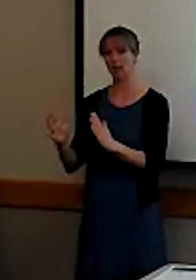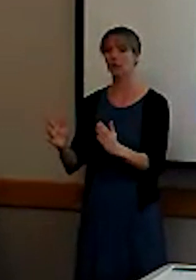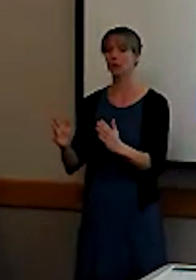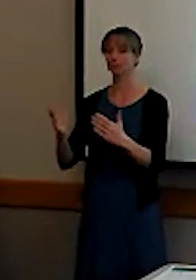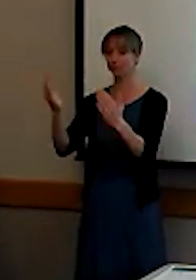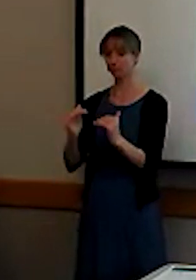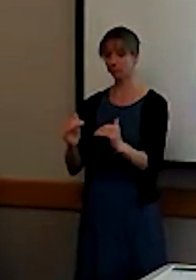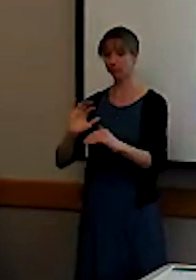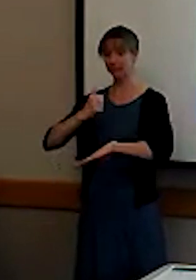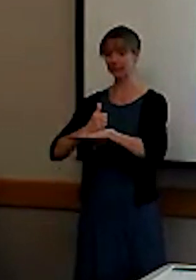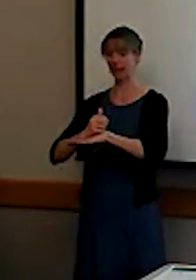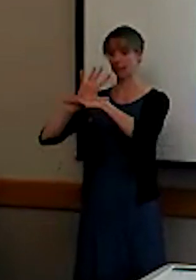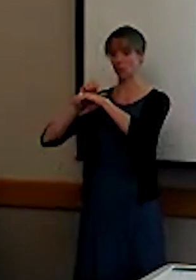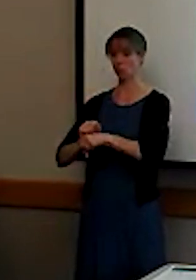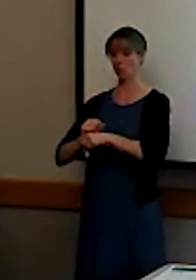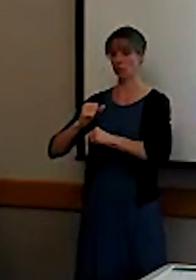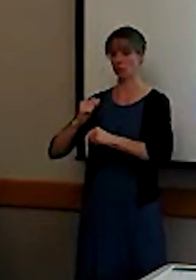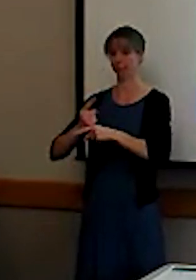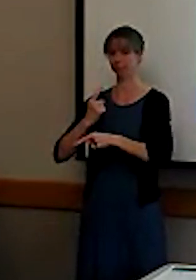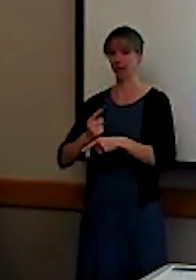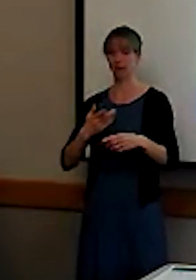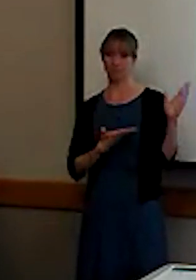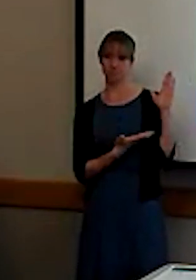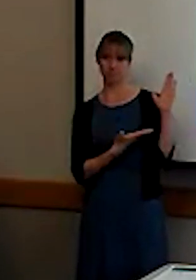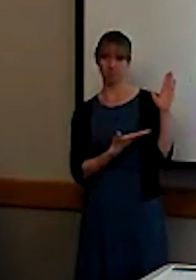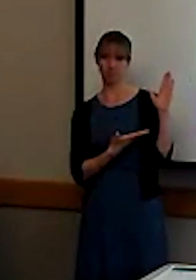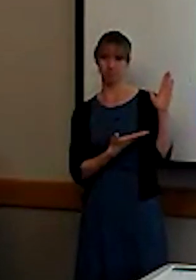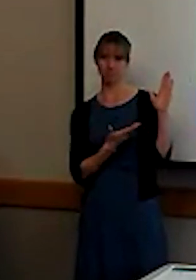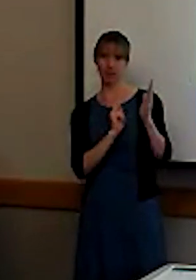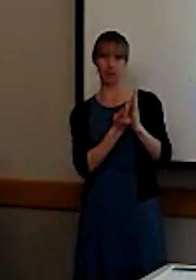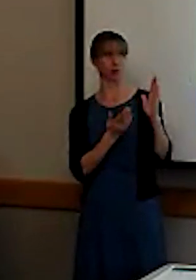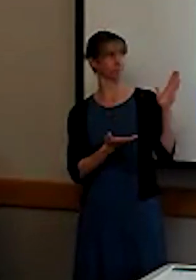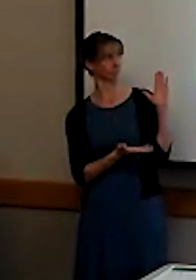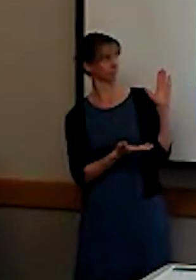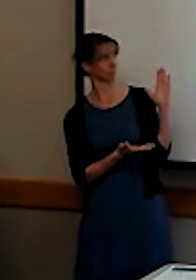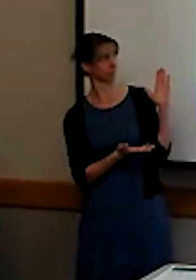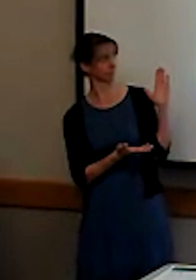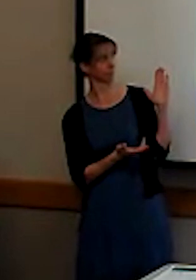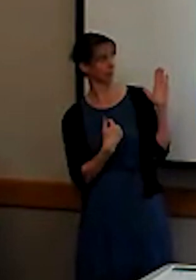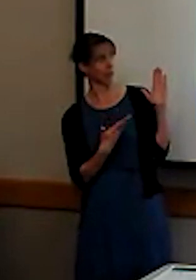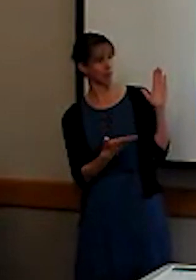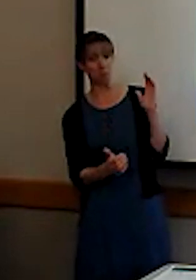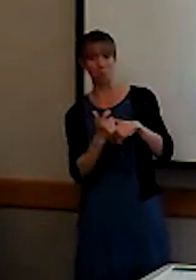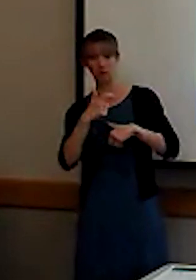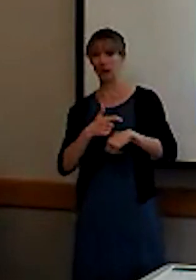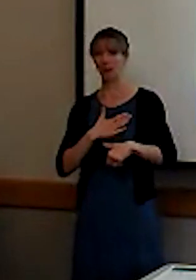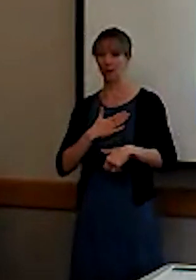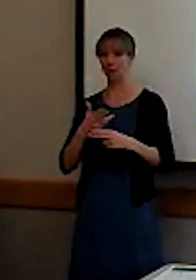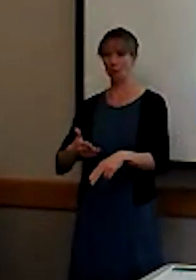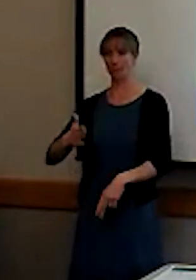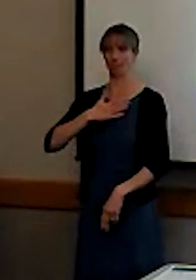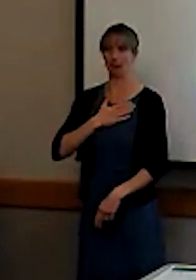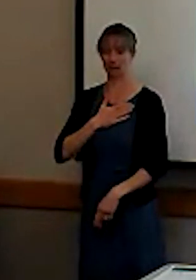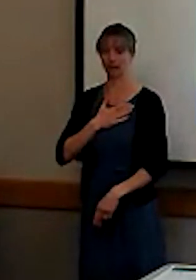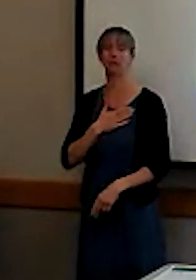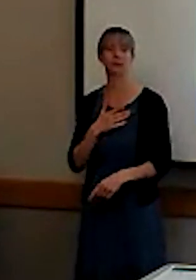establishing routines. So there's a view of my kitchen. I call it my kitchen because I'm there most of the time. So